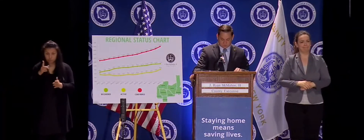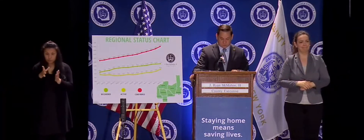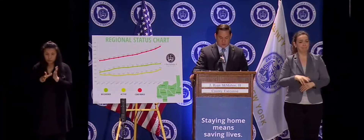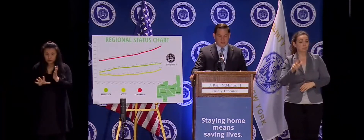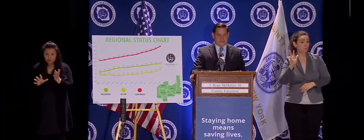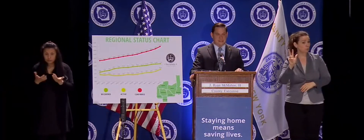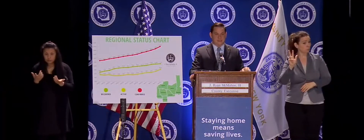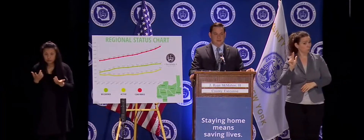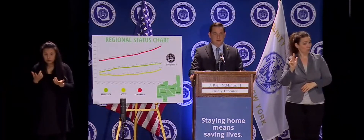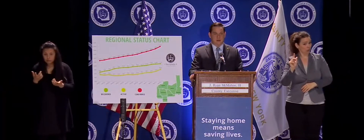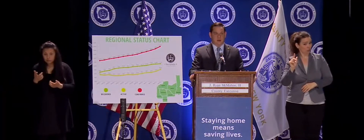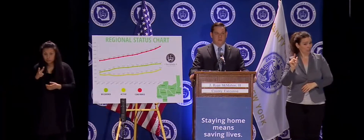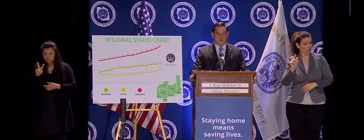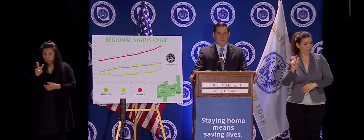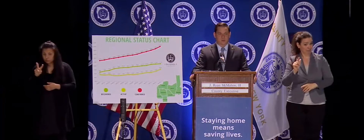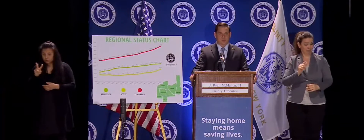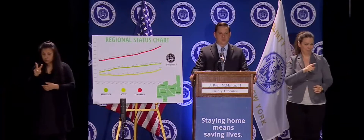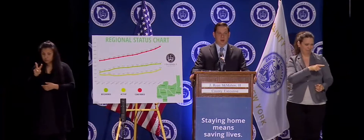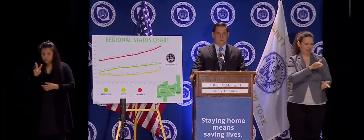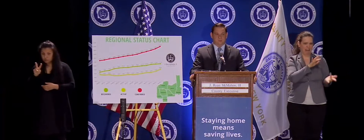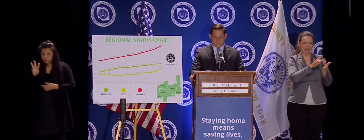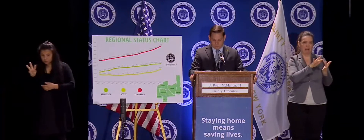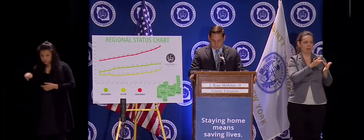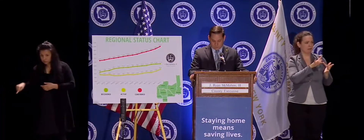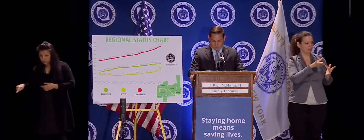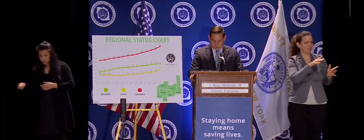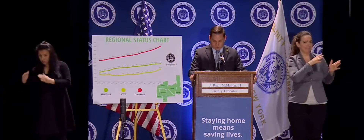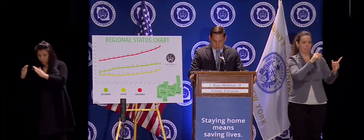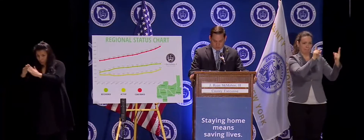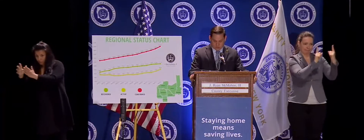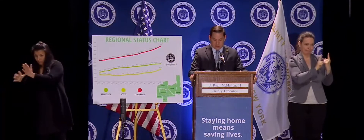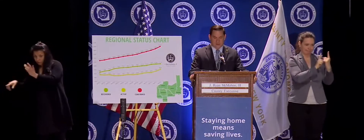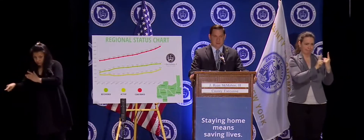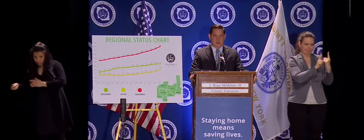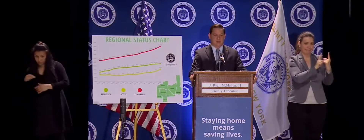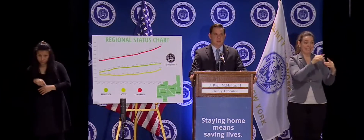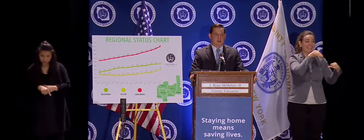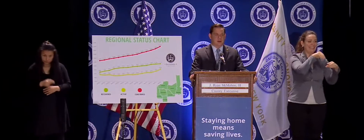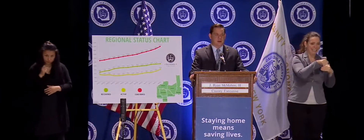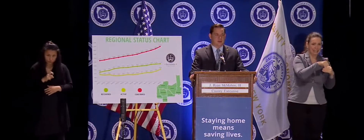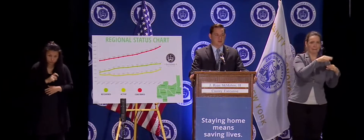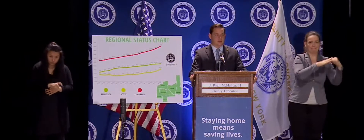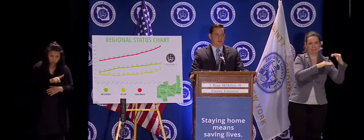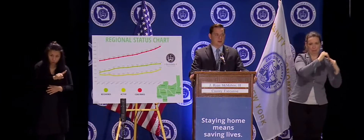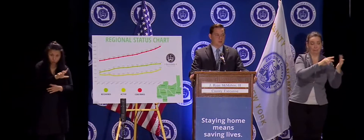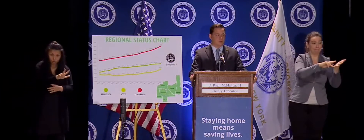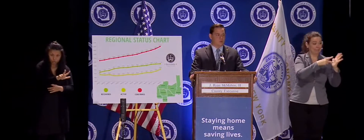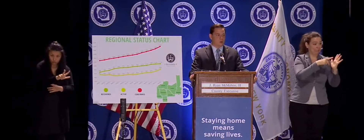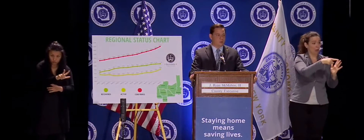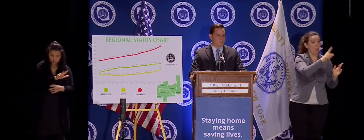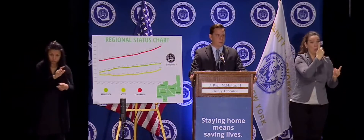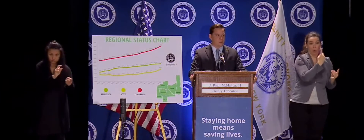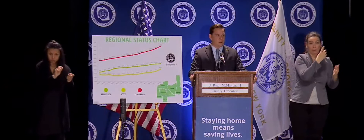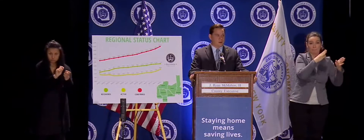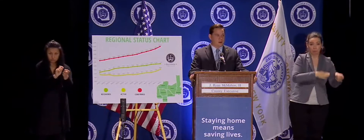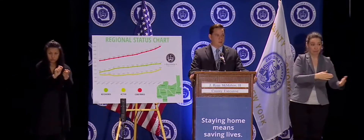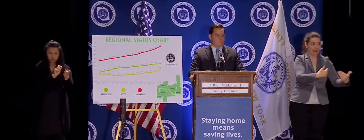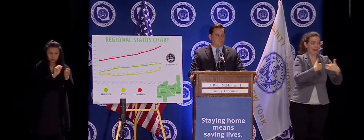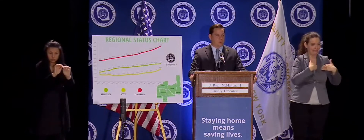affiliations, 18 are from community spread. So a little bit less than yesterday and the day before,